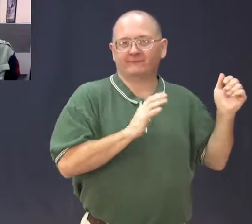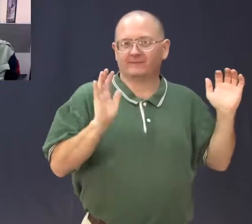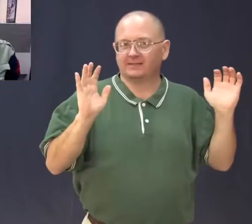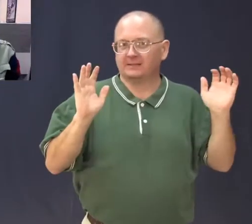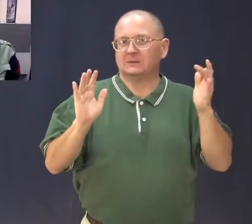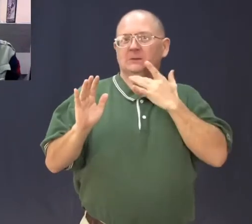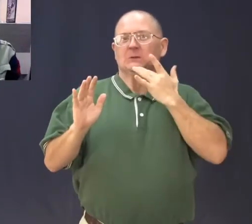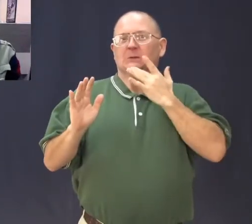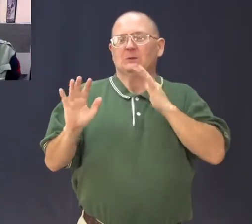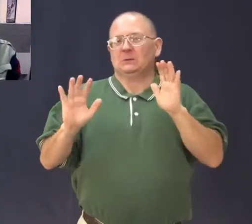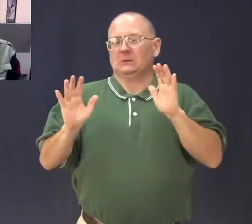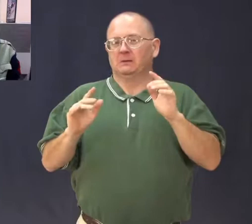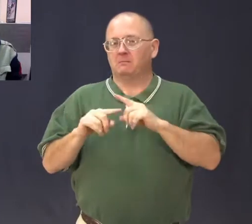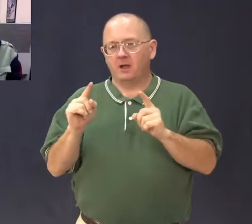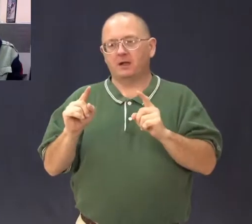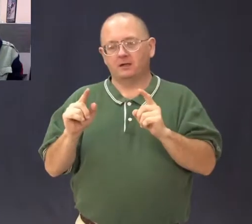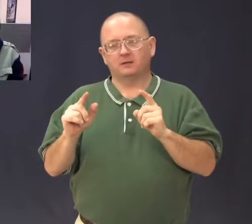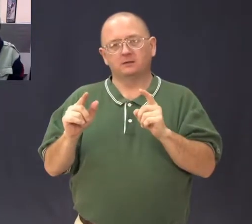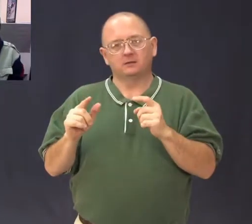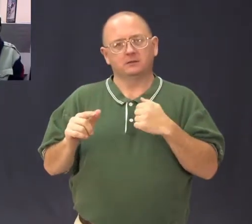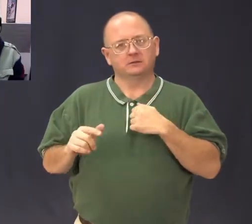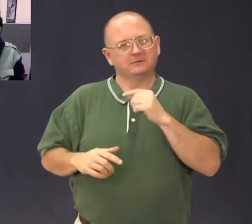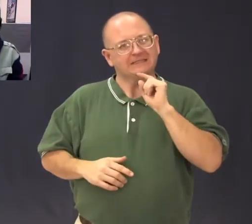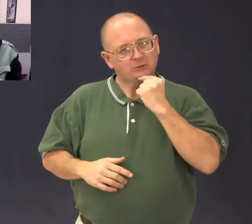to the bar and I would have all these thoughts and I would just leave.